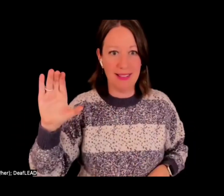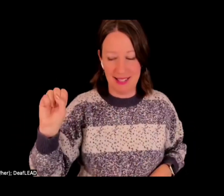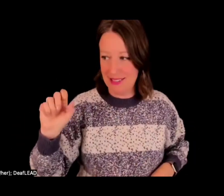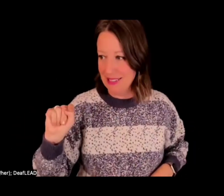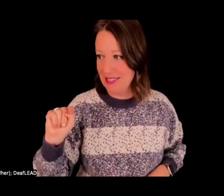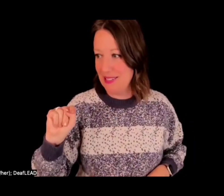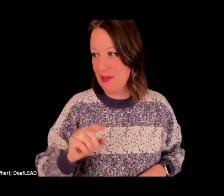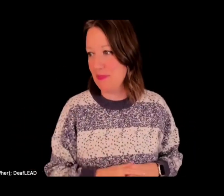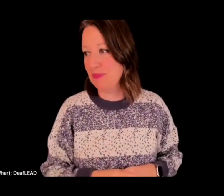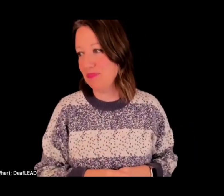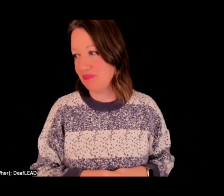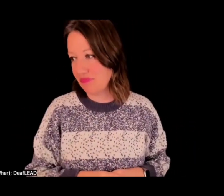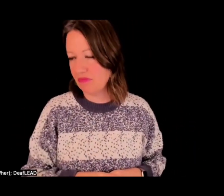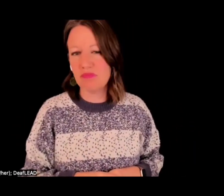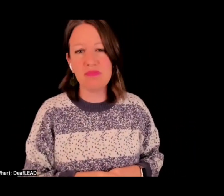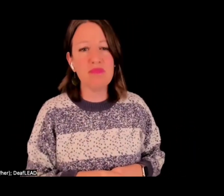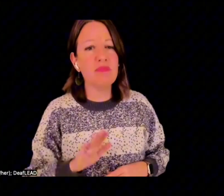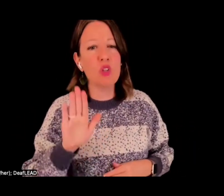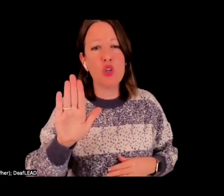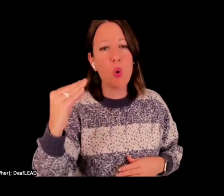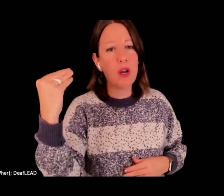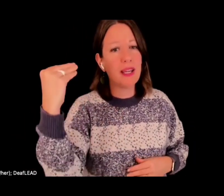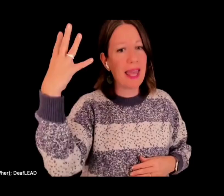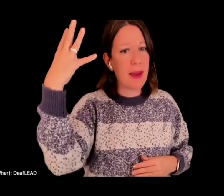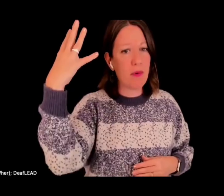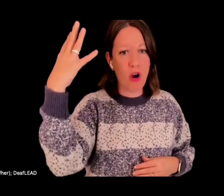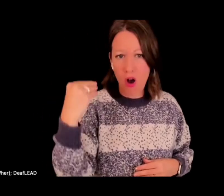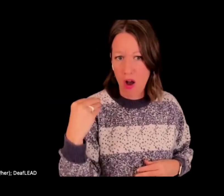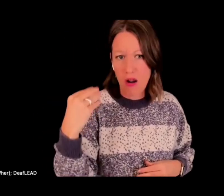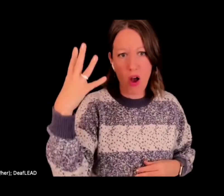The art will begin at 1 Central Time.